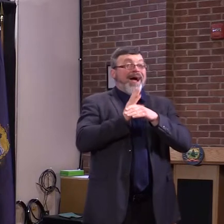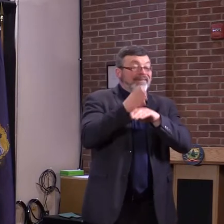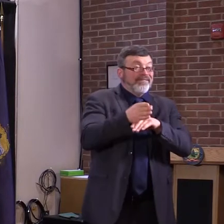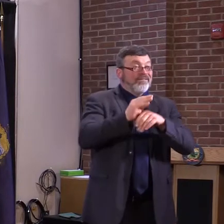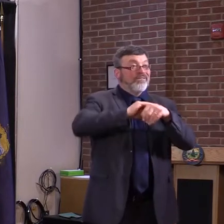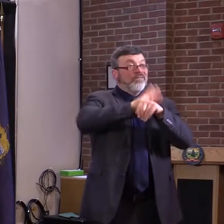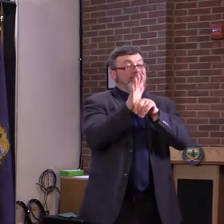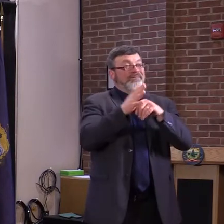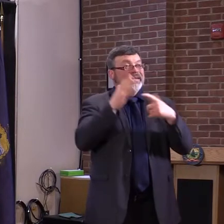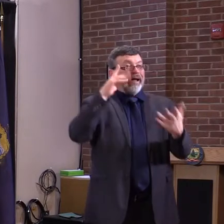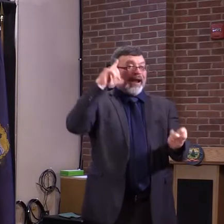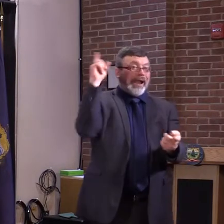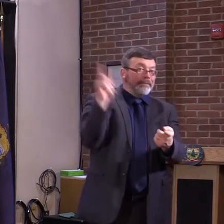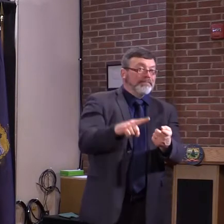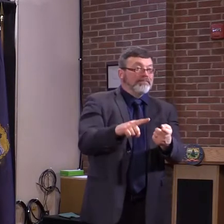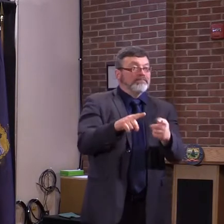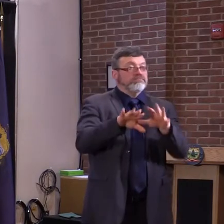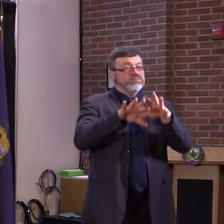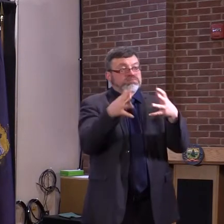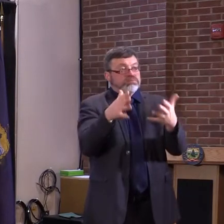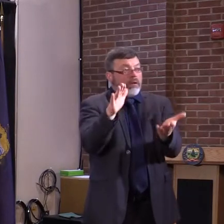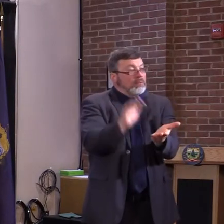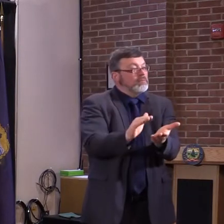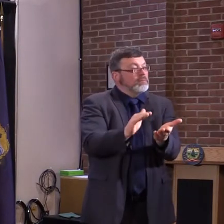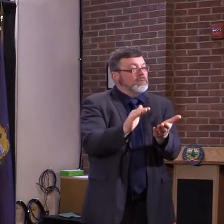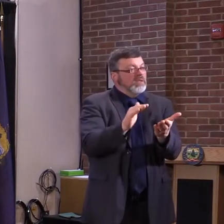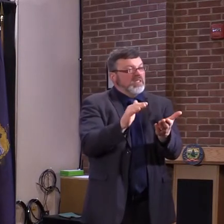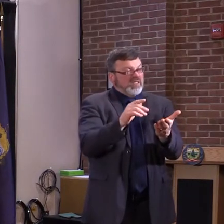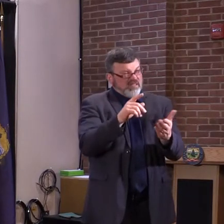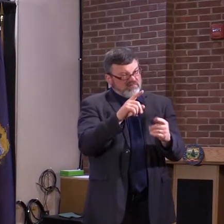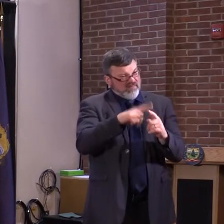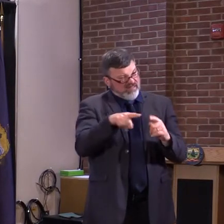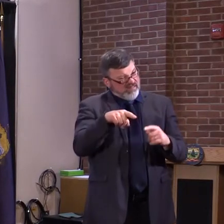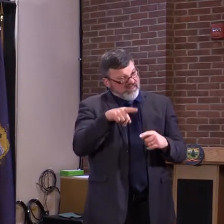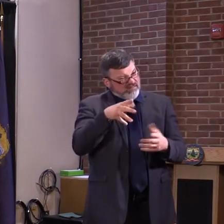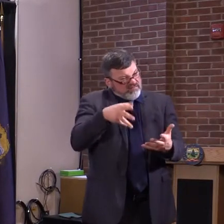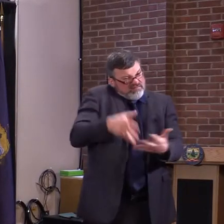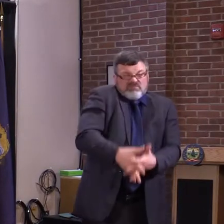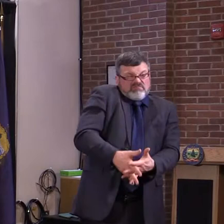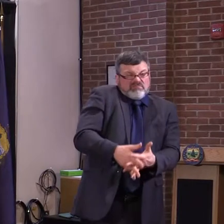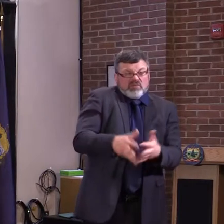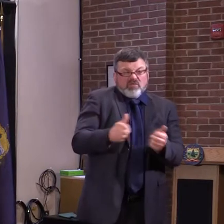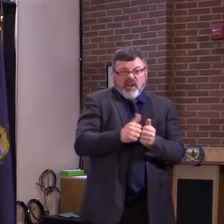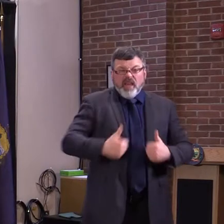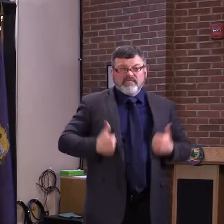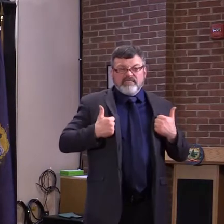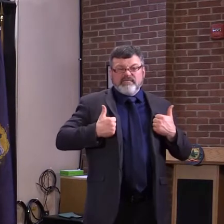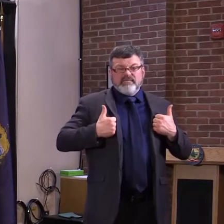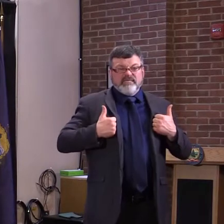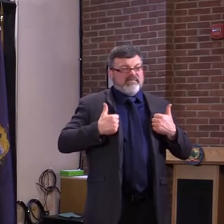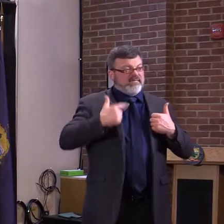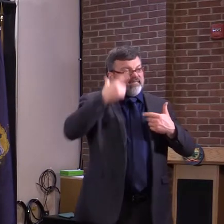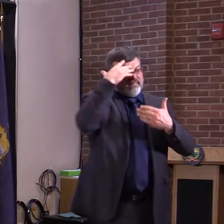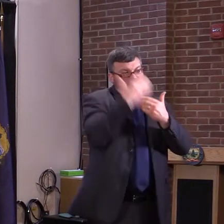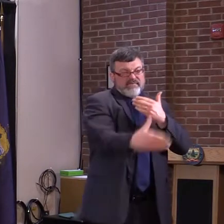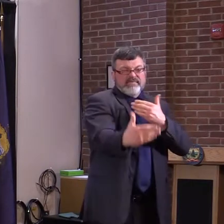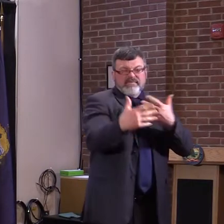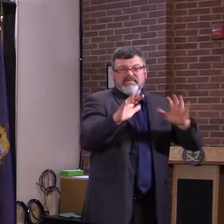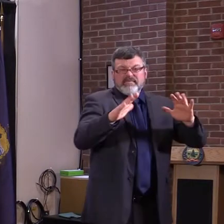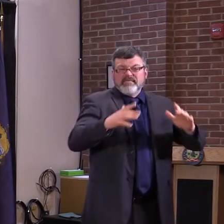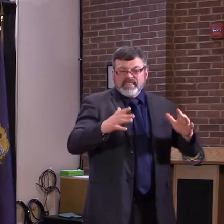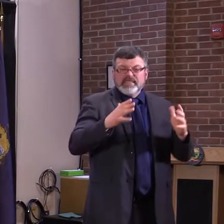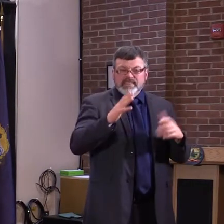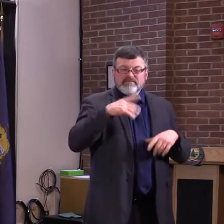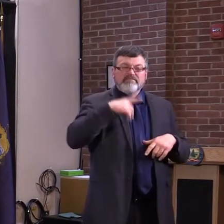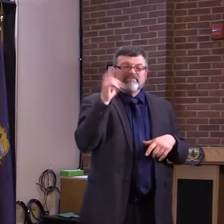Many of us in public health believe Omicron has hastened our pathway to the endemic state, meaning a time when the virus